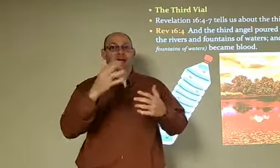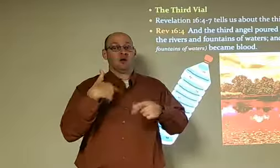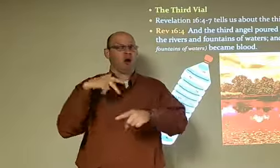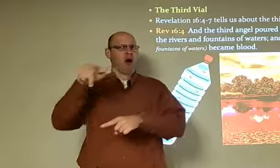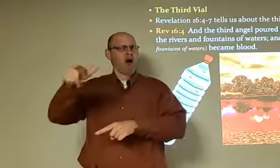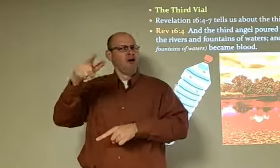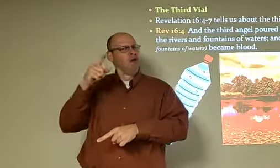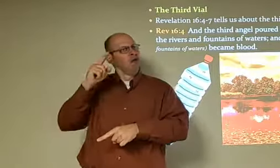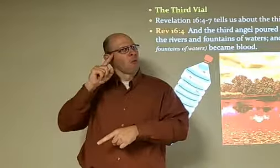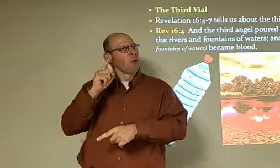can't imagine.